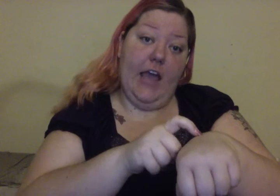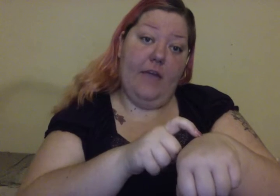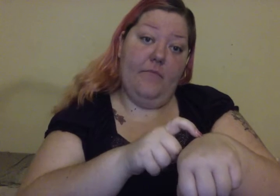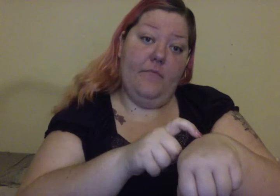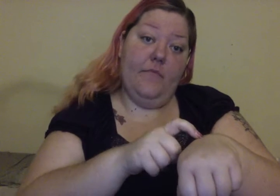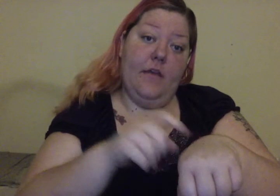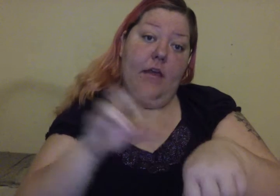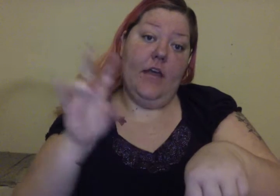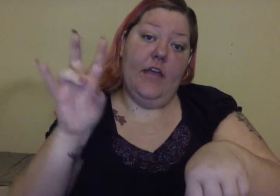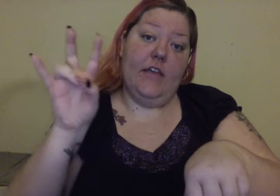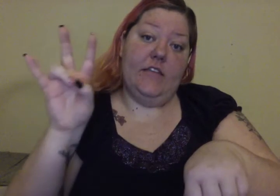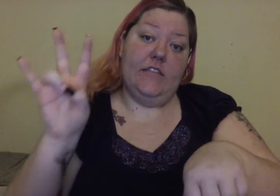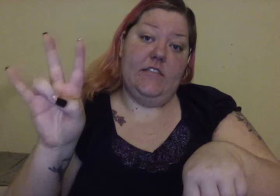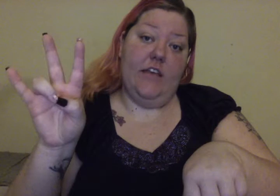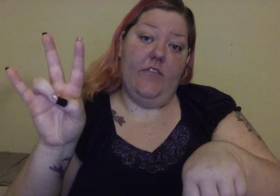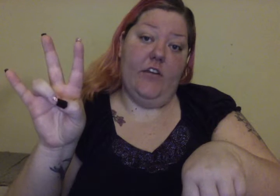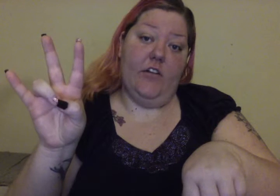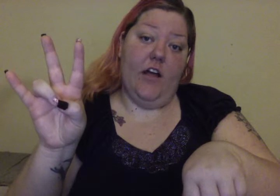Time, 7 o'clock.